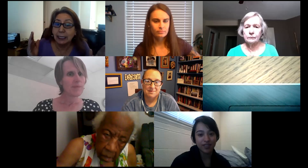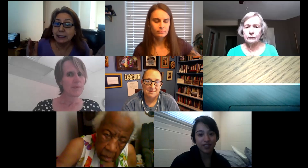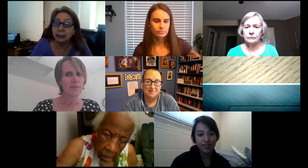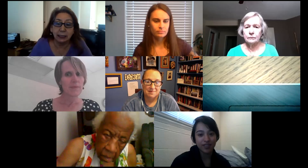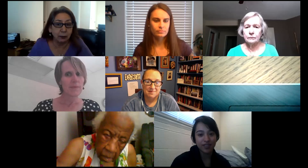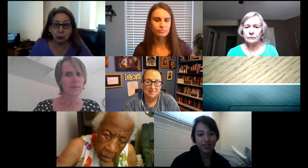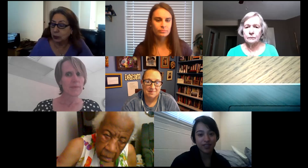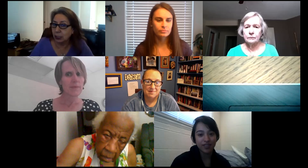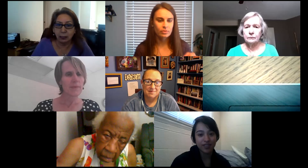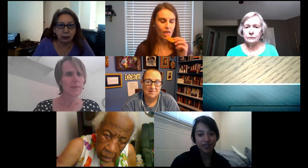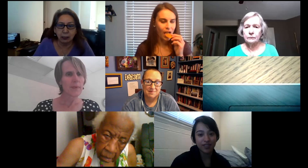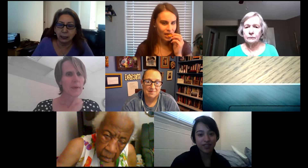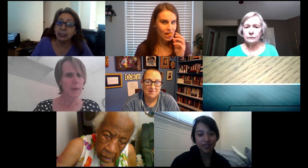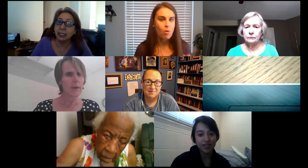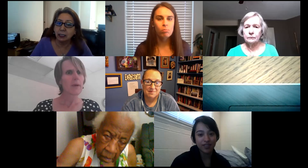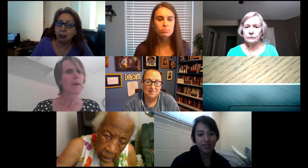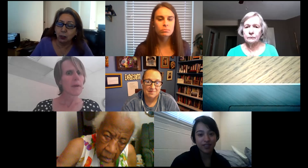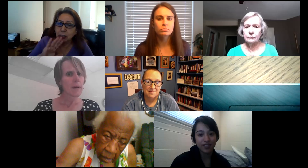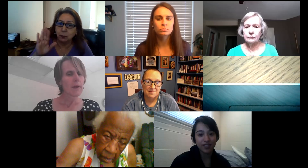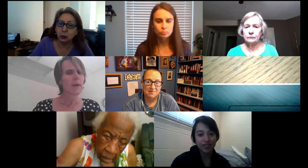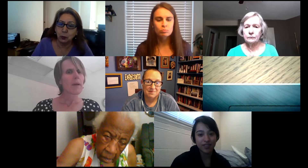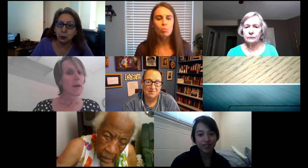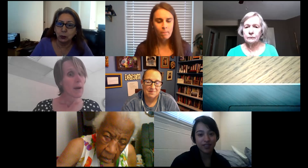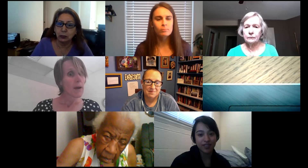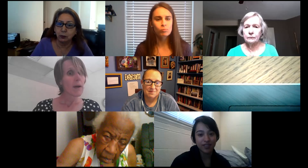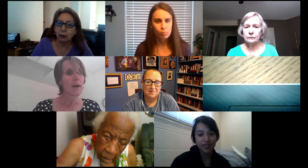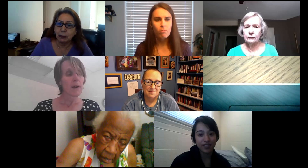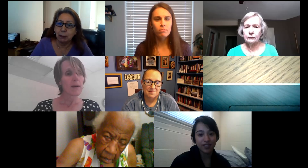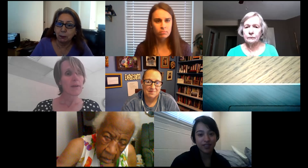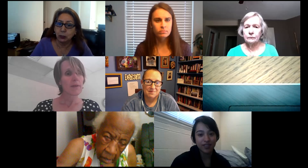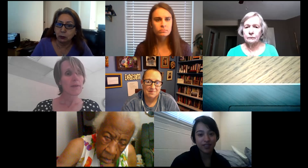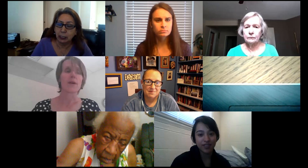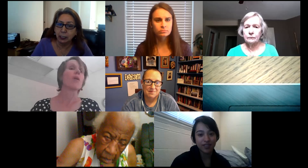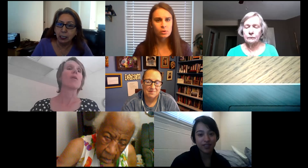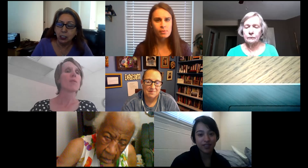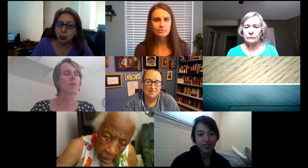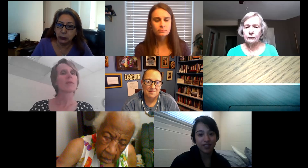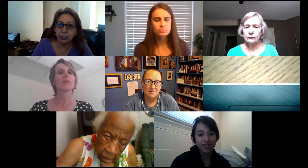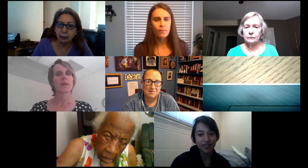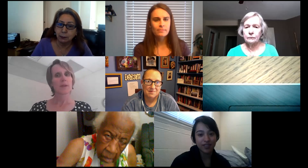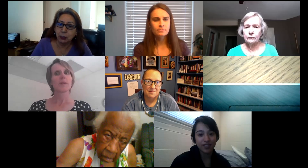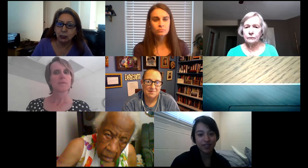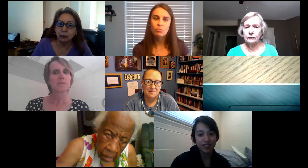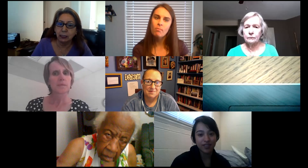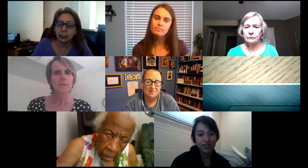it's against the law. You're not supposed to use your family members, okay, to sign, especially on a